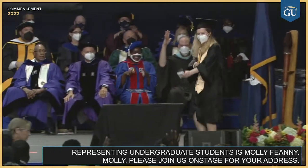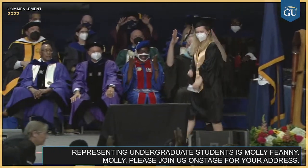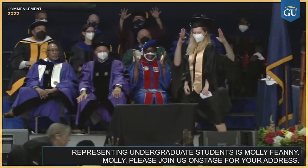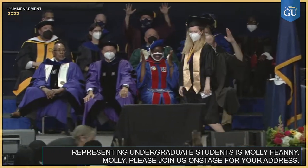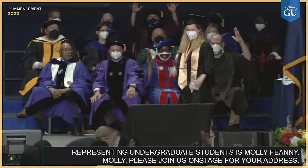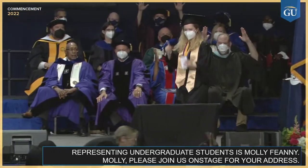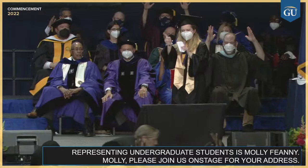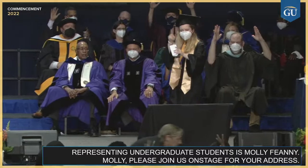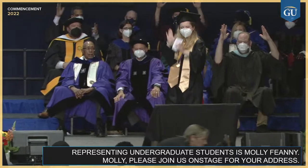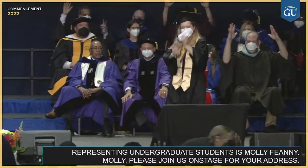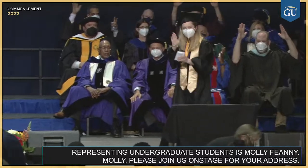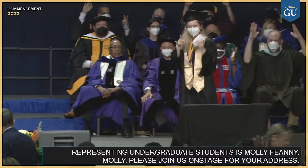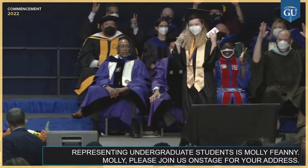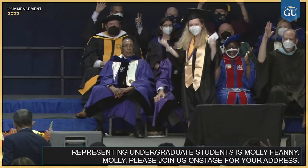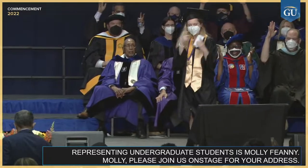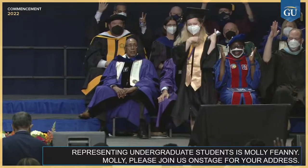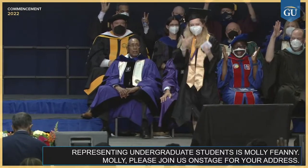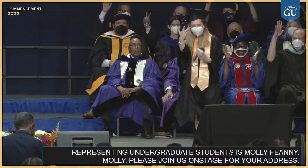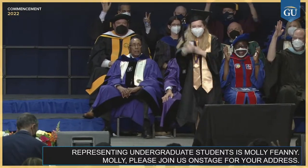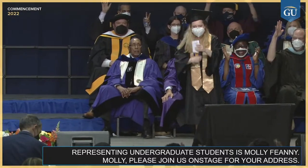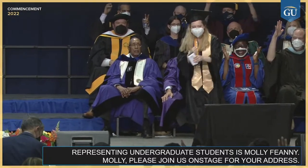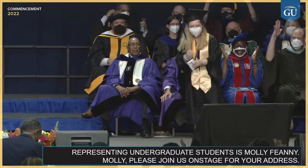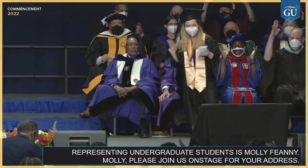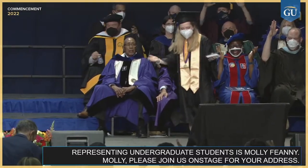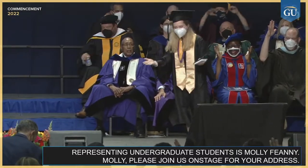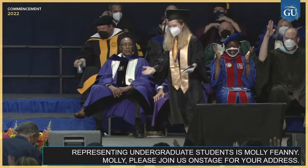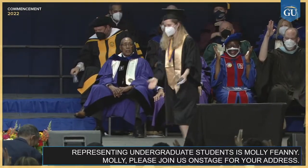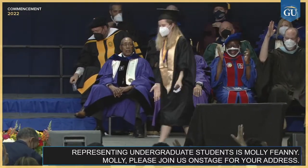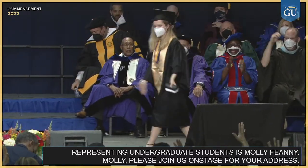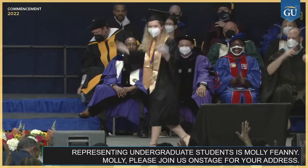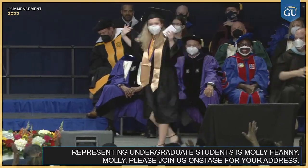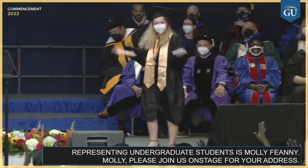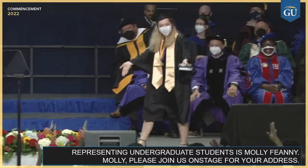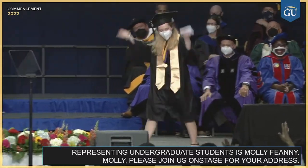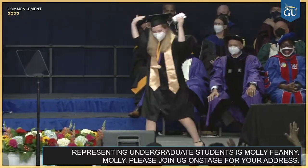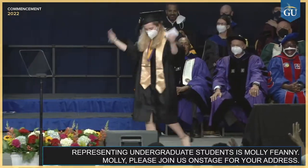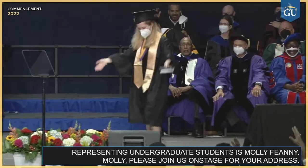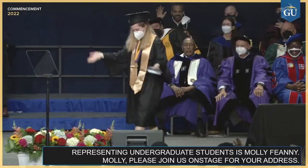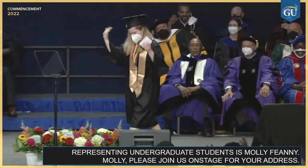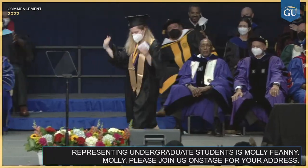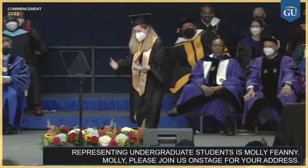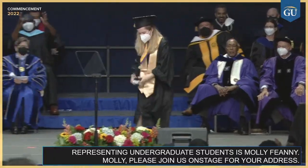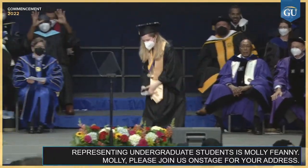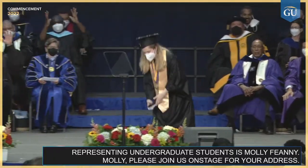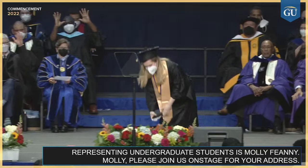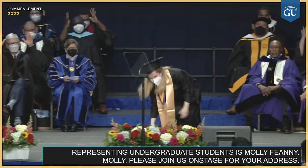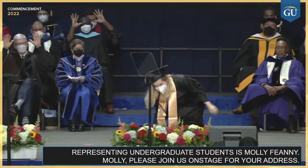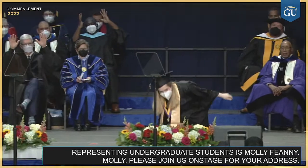I want to see your energy. I want to see your liveliness. We're graduating today.